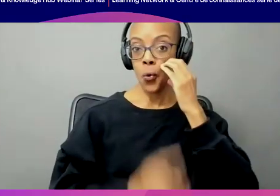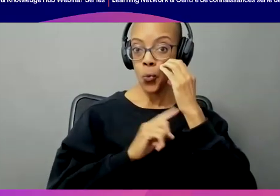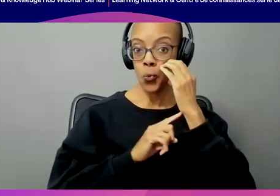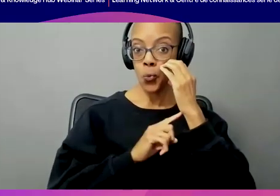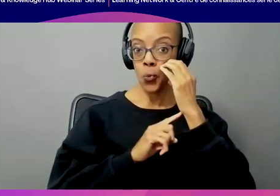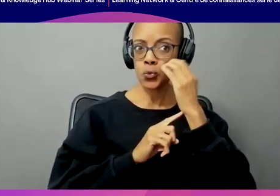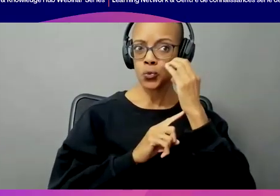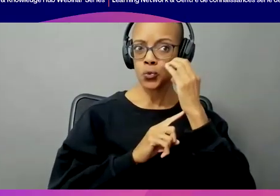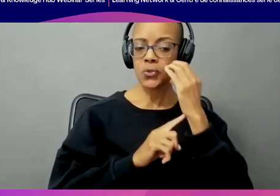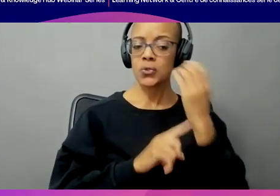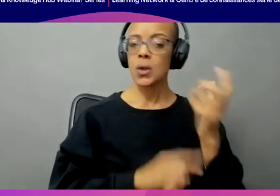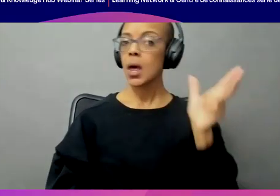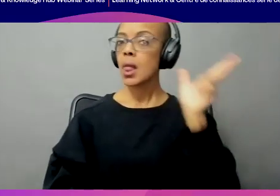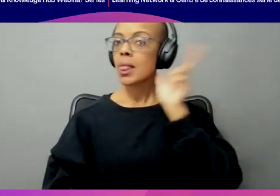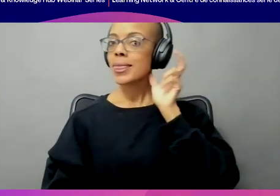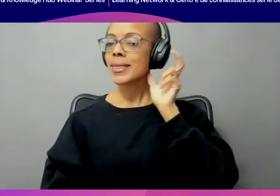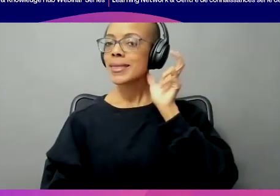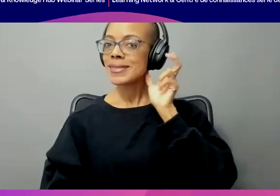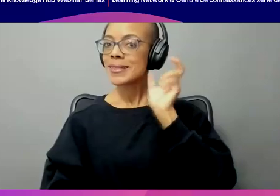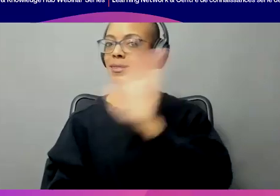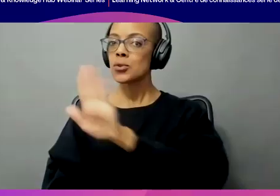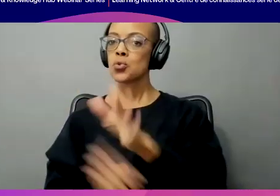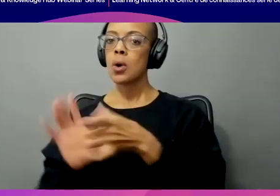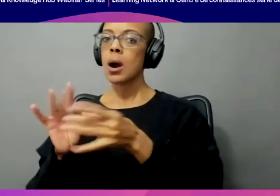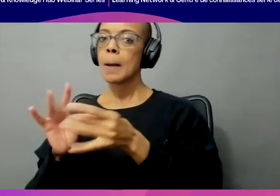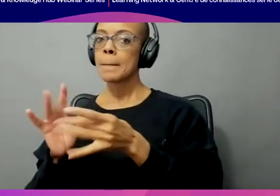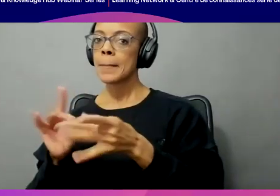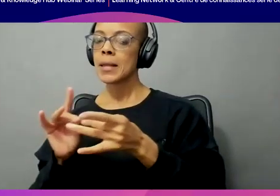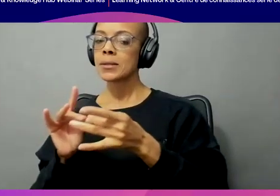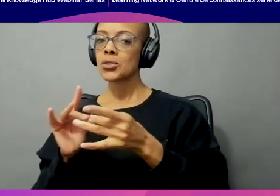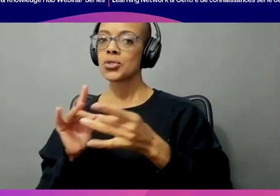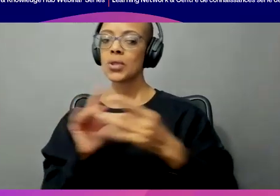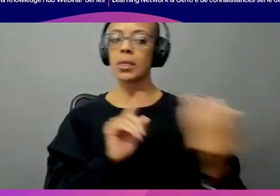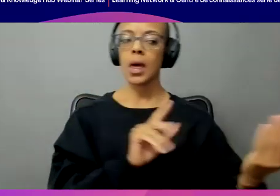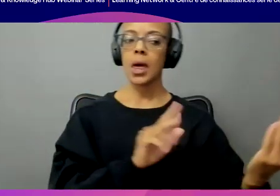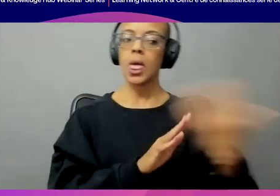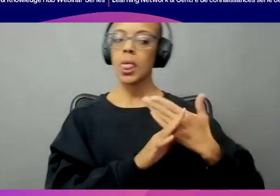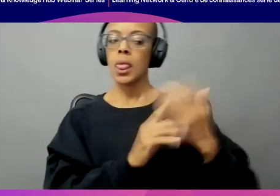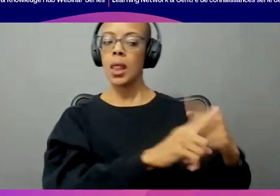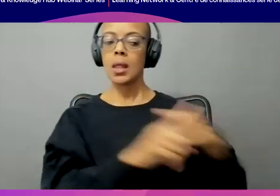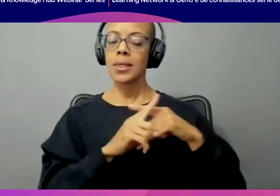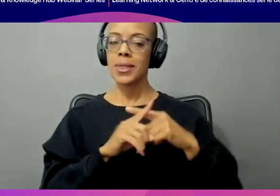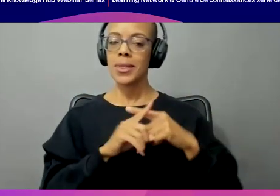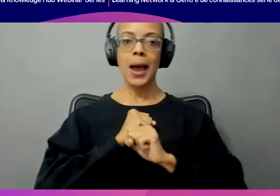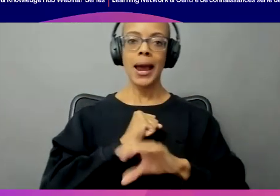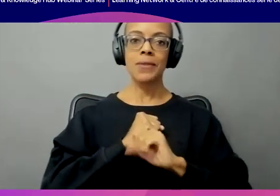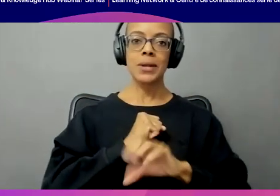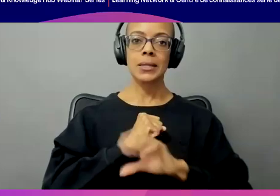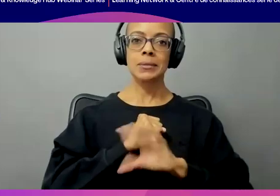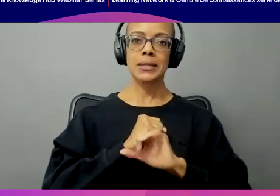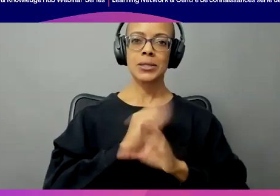to conversations and target with advertisements. So how do you address concerns about